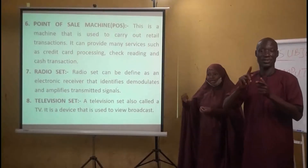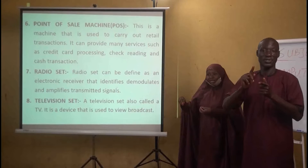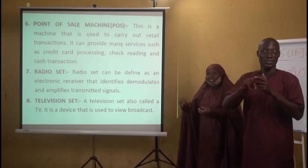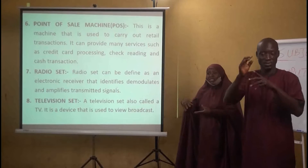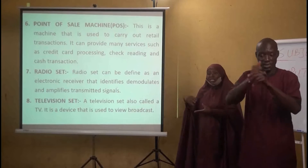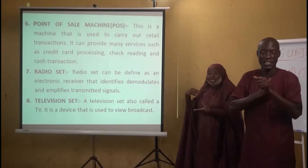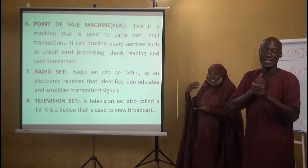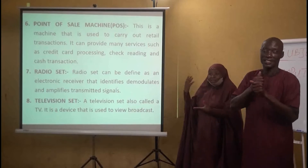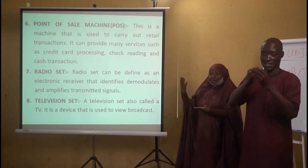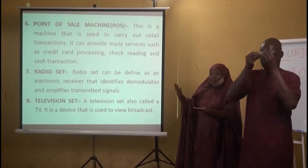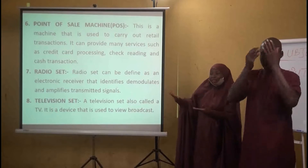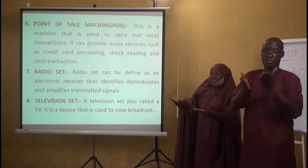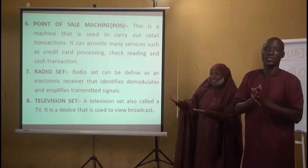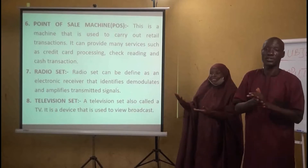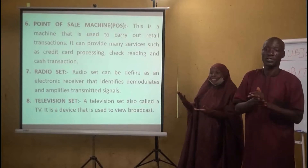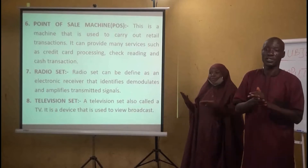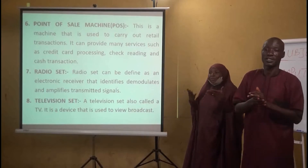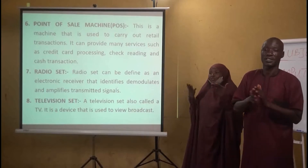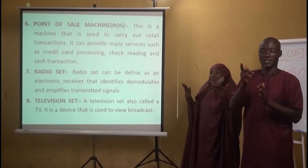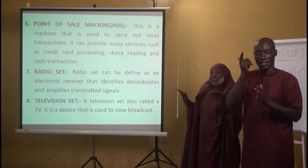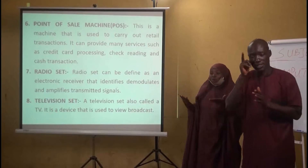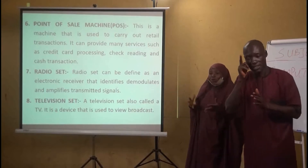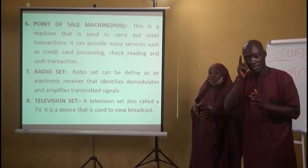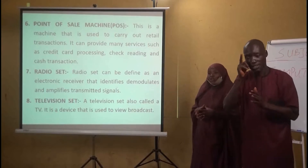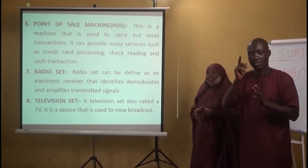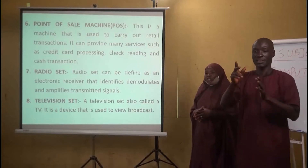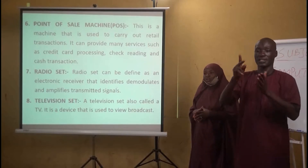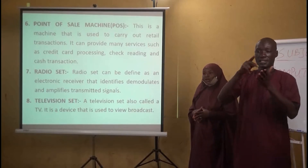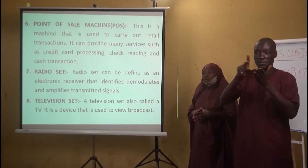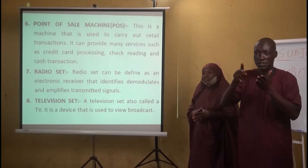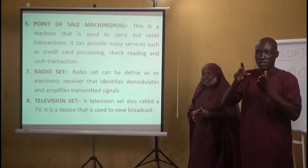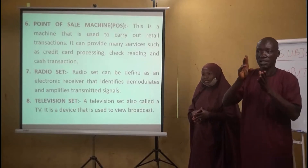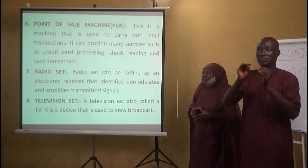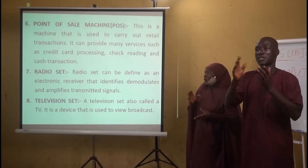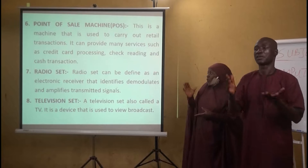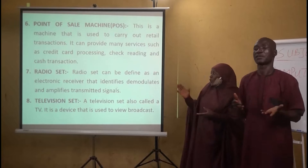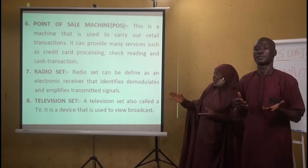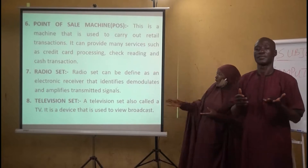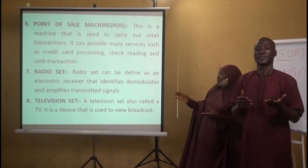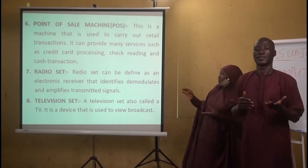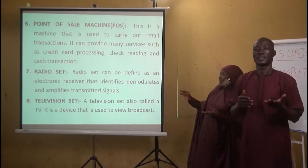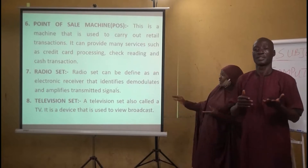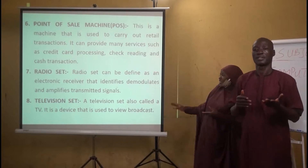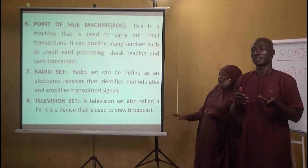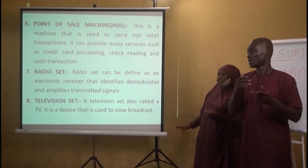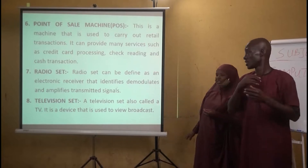knowledge that the lesson is taking place using your what? Using your radio set. We have the television